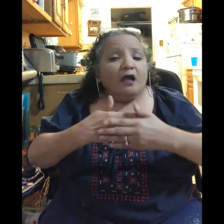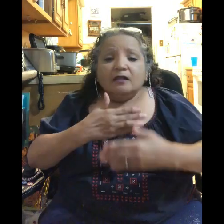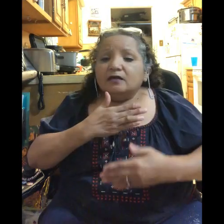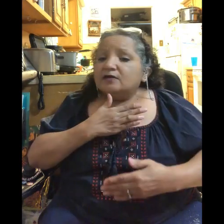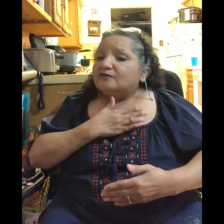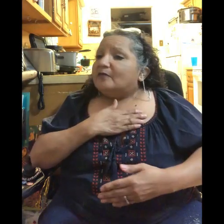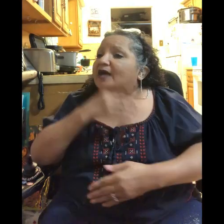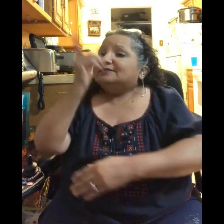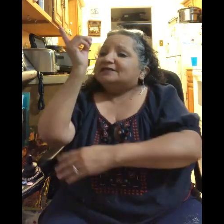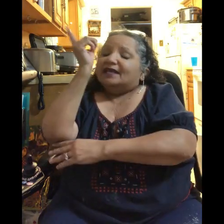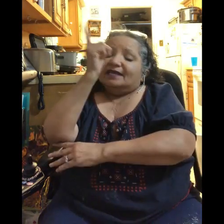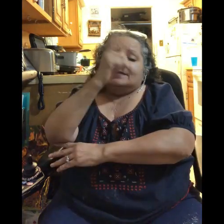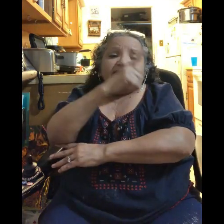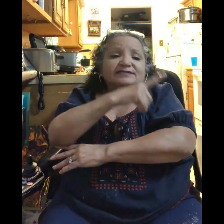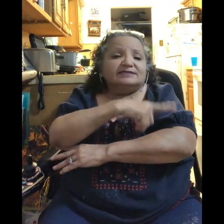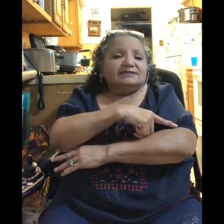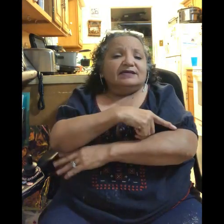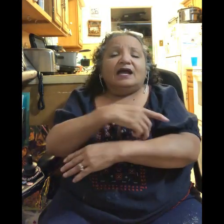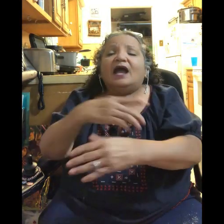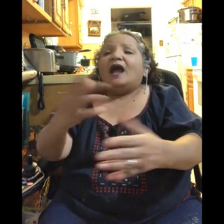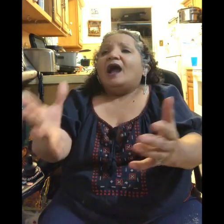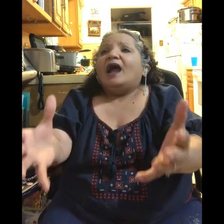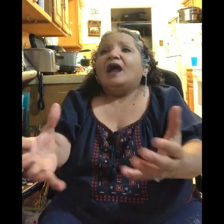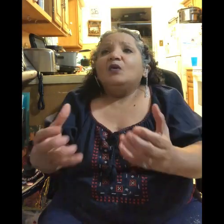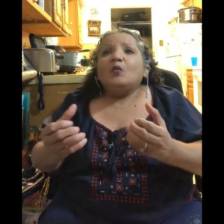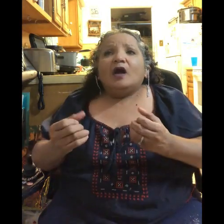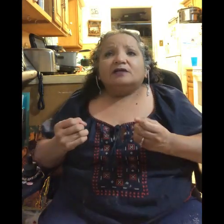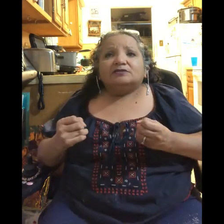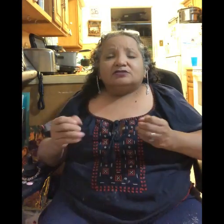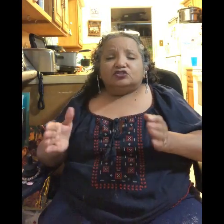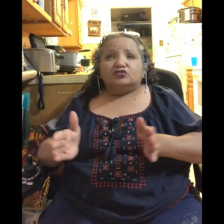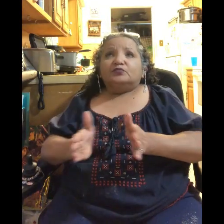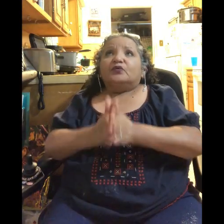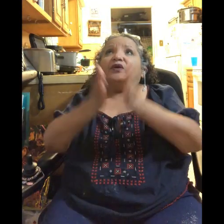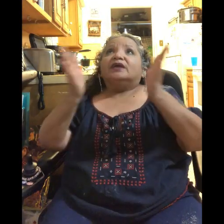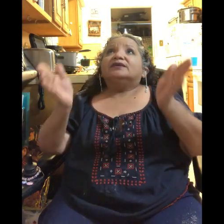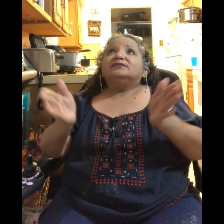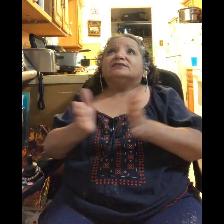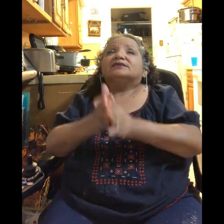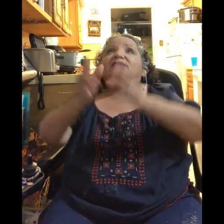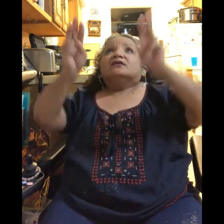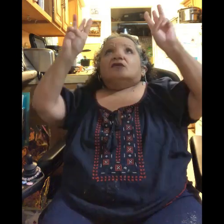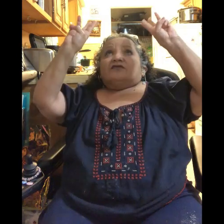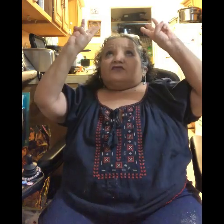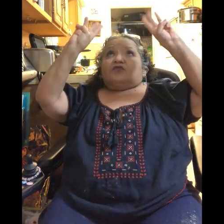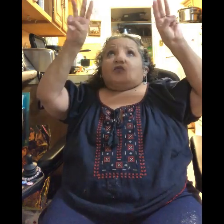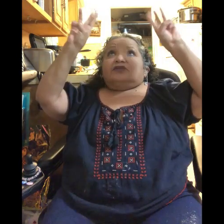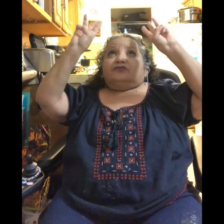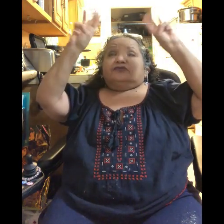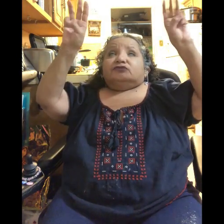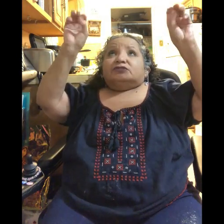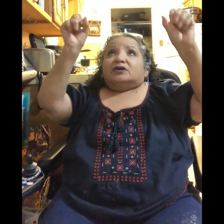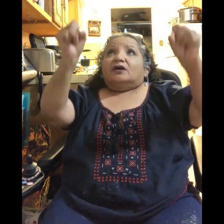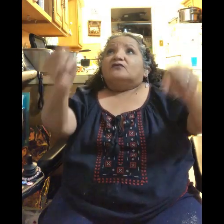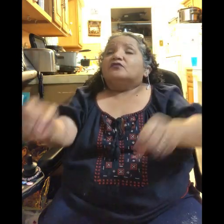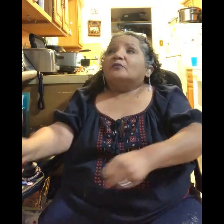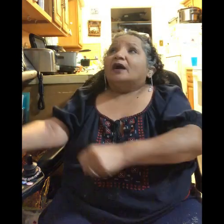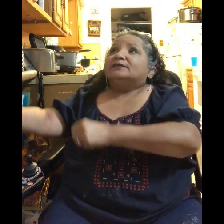All of my days, I want to praise the wonders of your